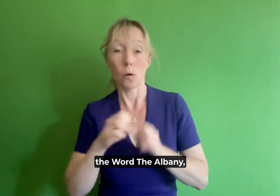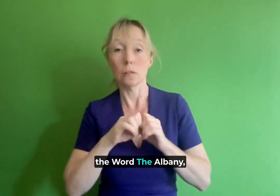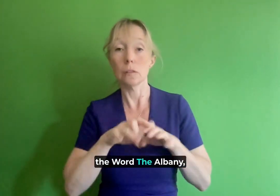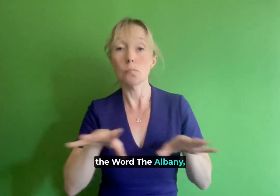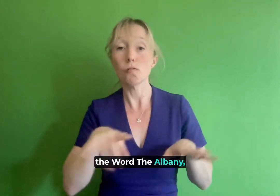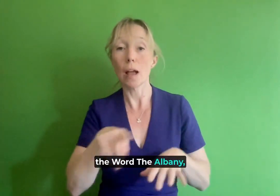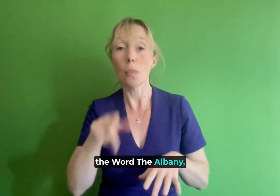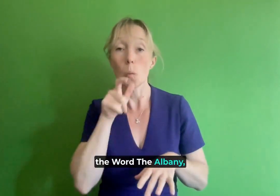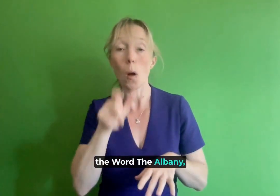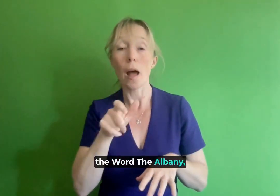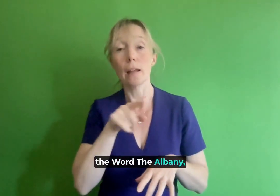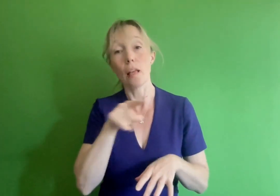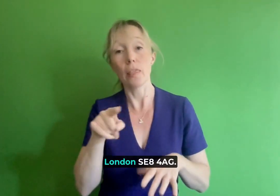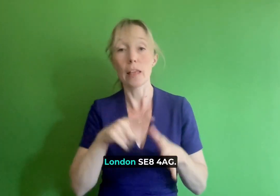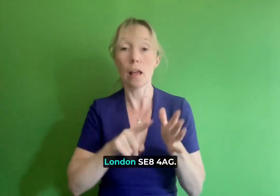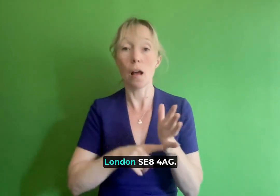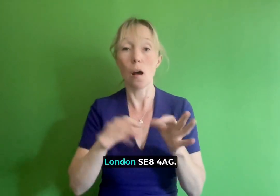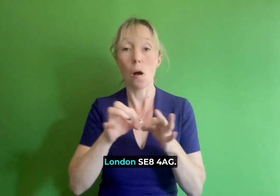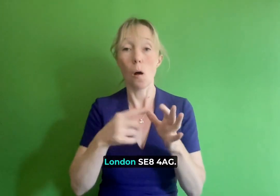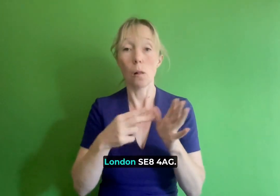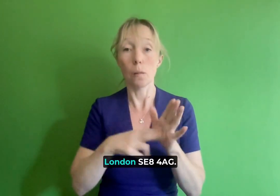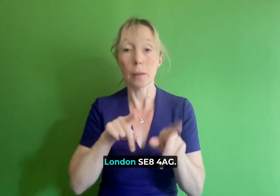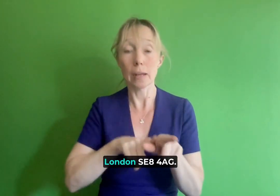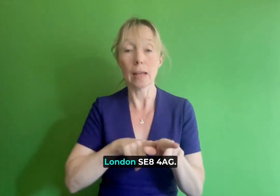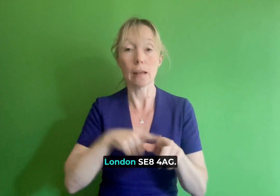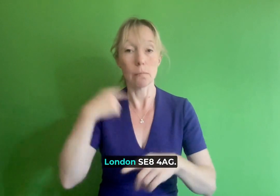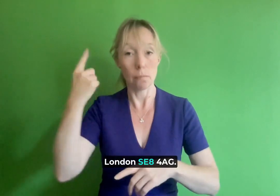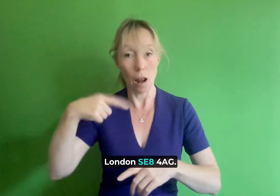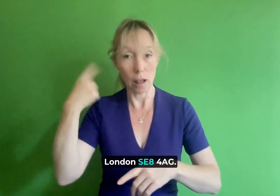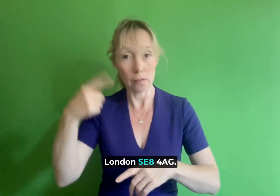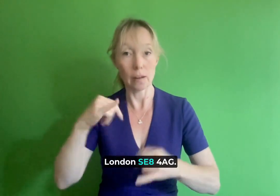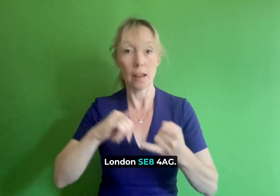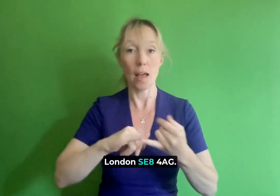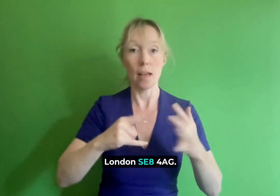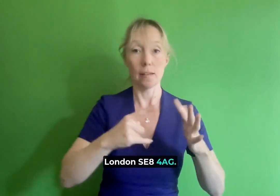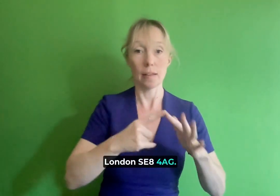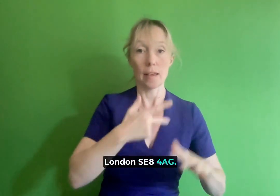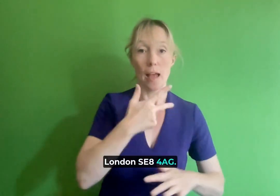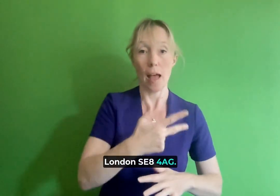The Albany, London, SE8 4AG.